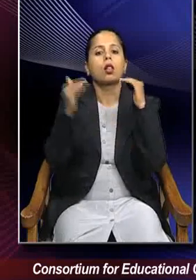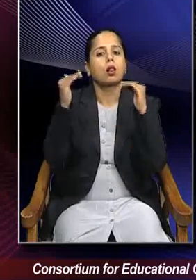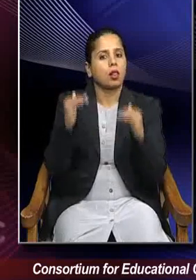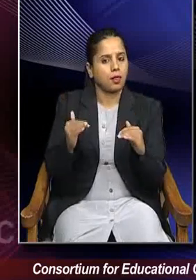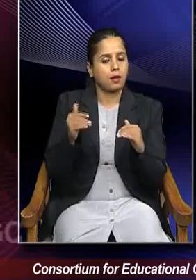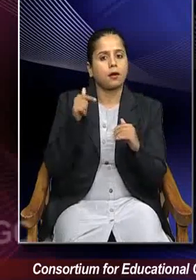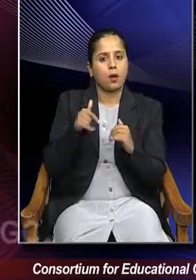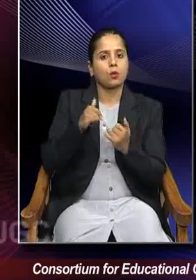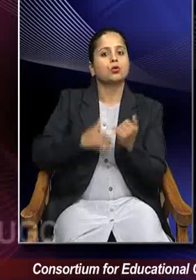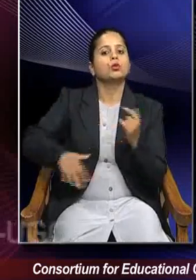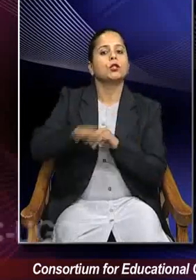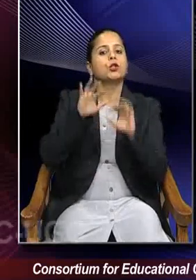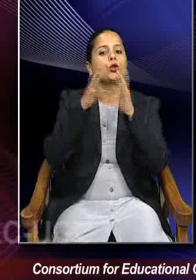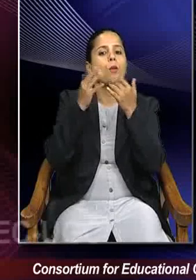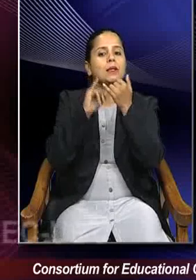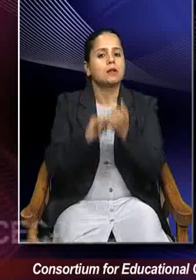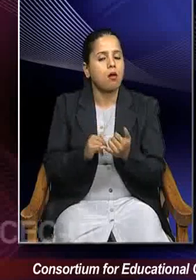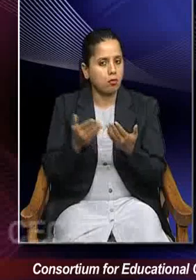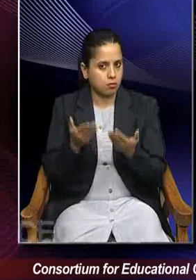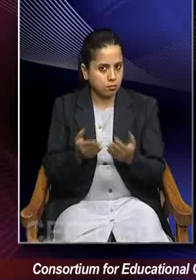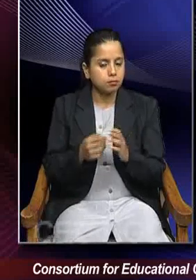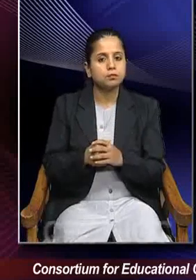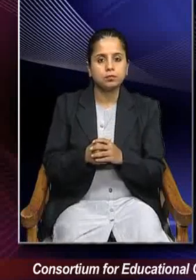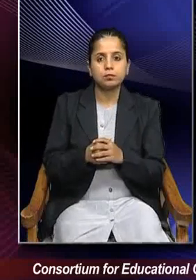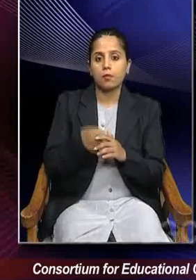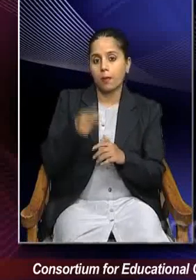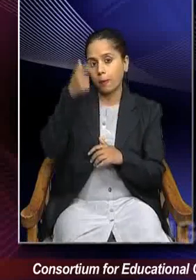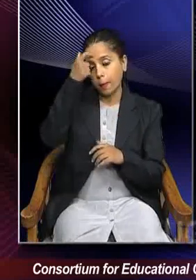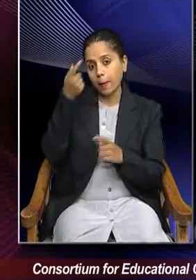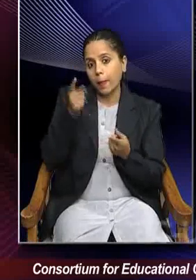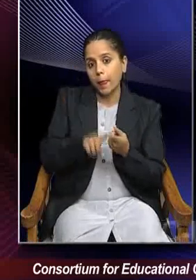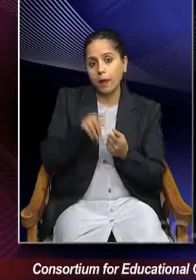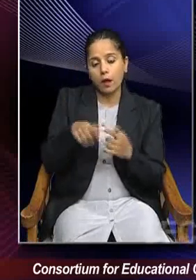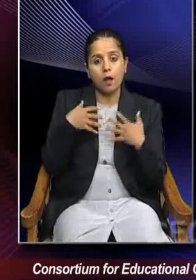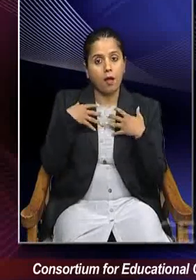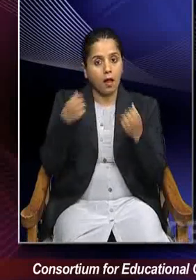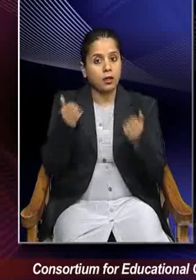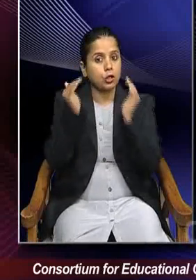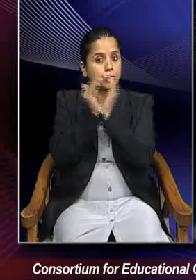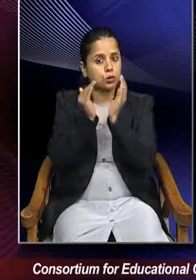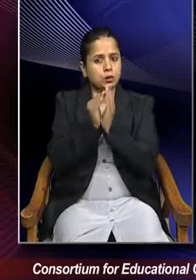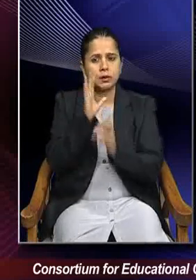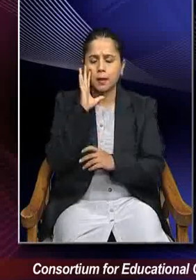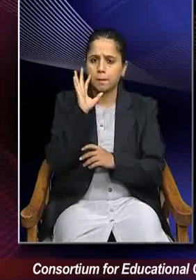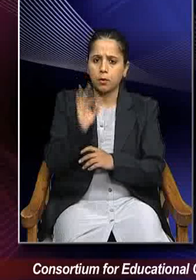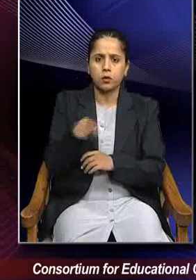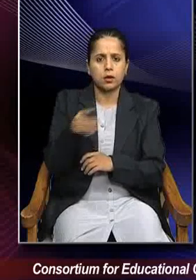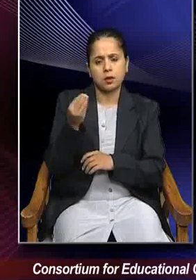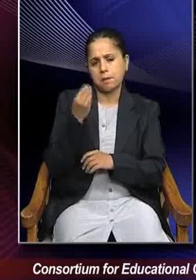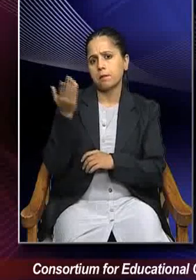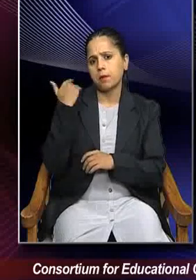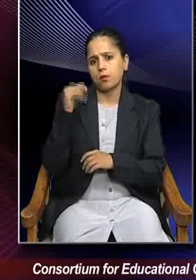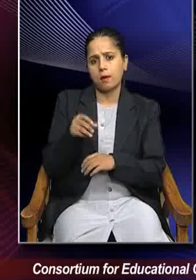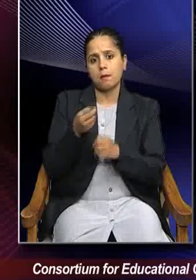the situation in the global south. The issue of health insurance is very critical. Now recently